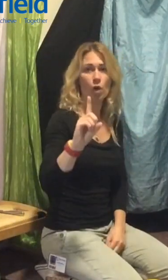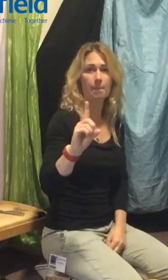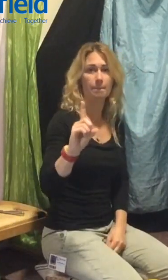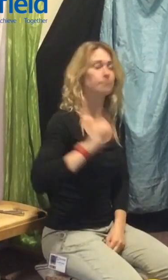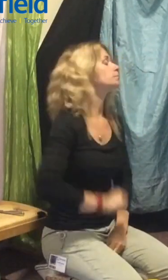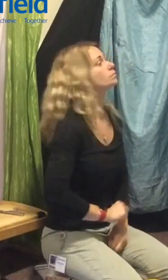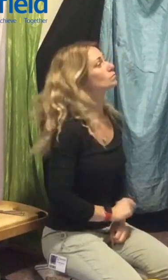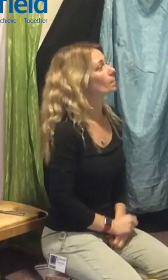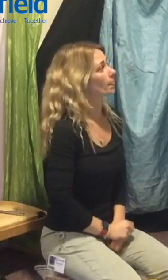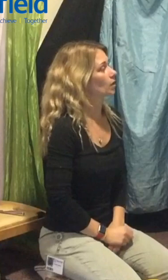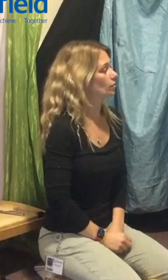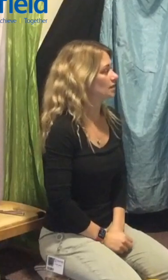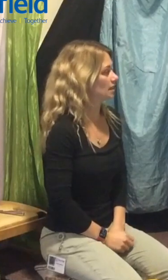1. Are you ready?